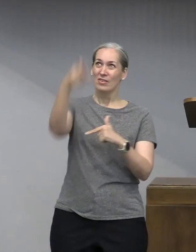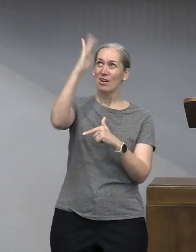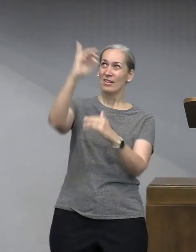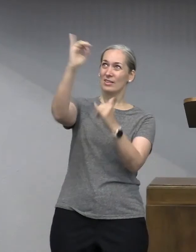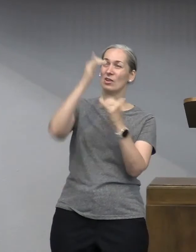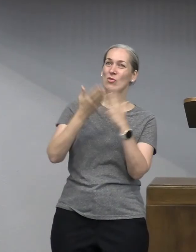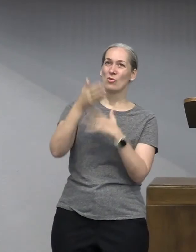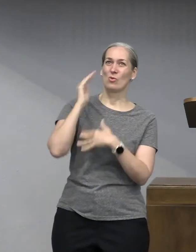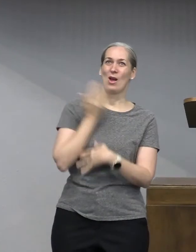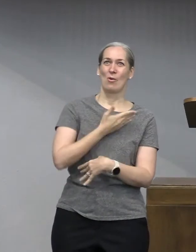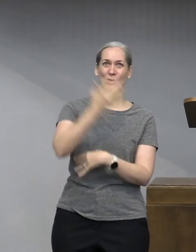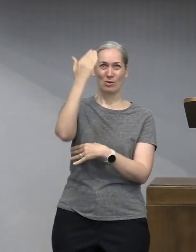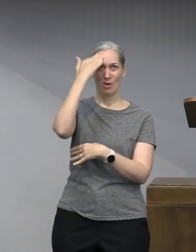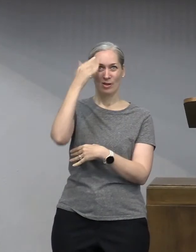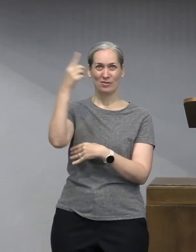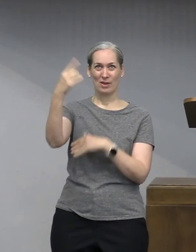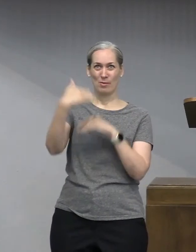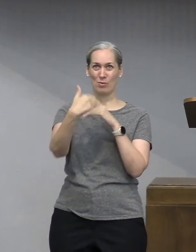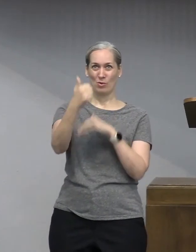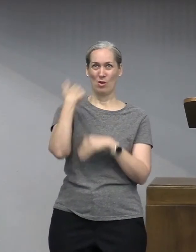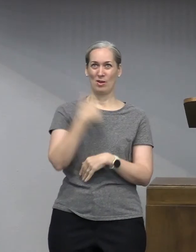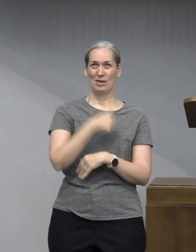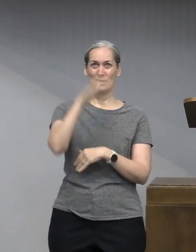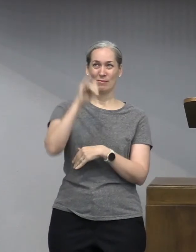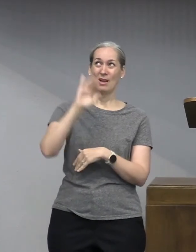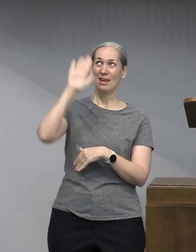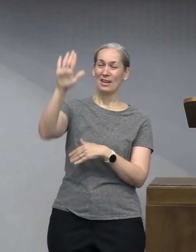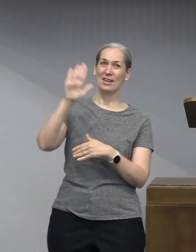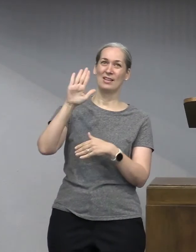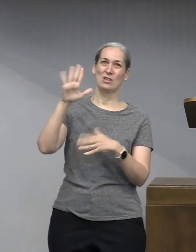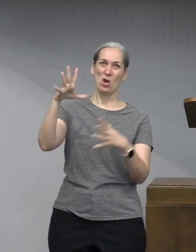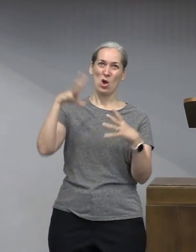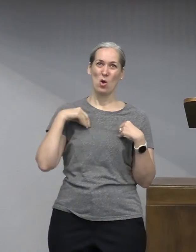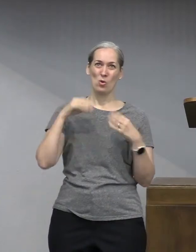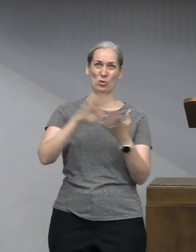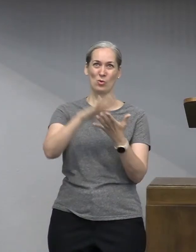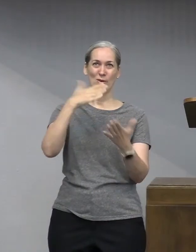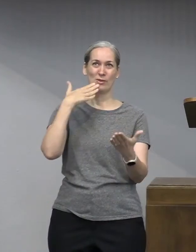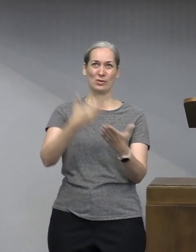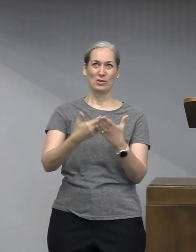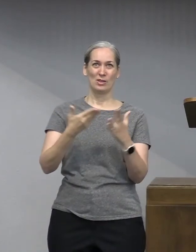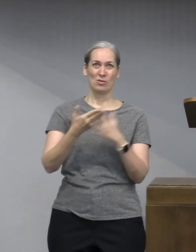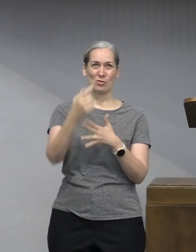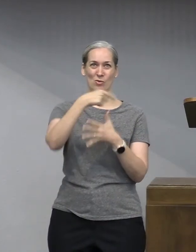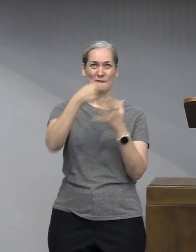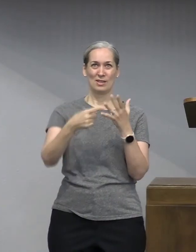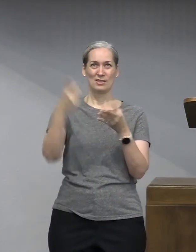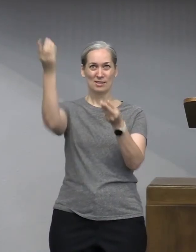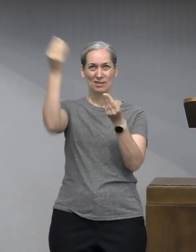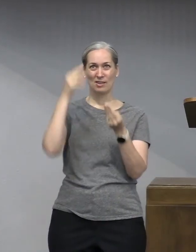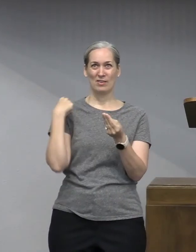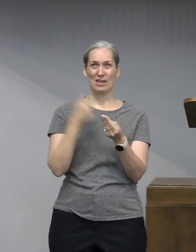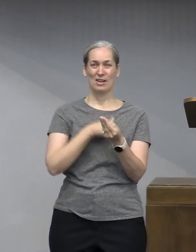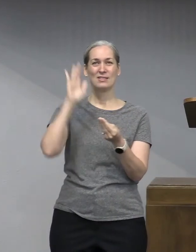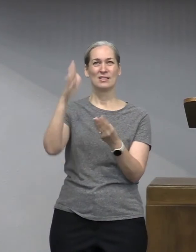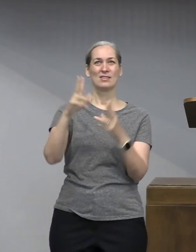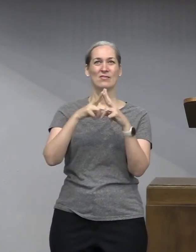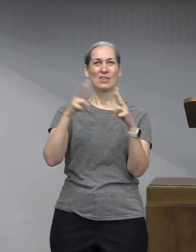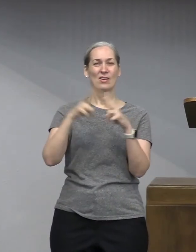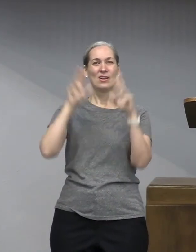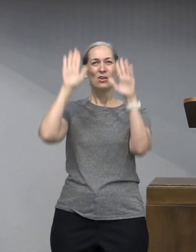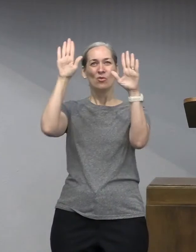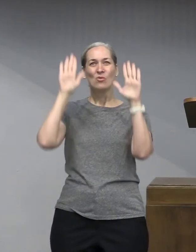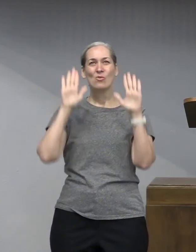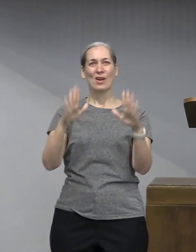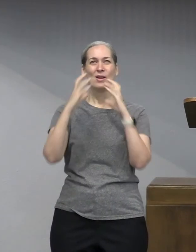through our knowledge of him who called us by his own glory and goodness. Through these, he has given us his very great and